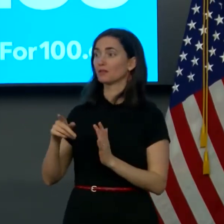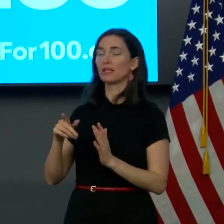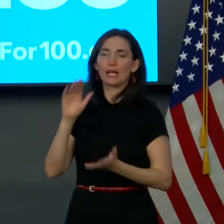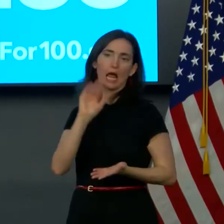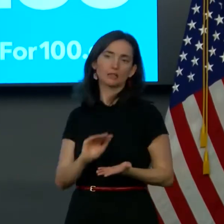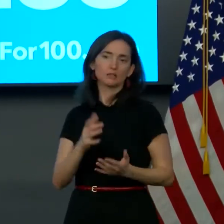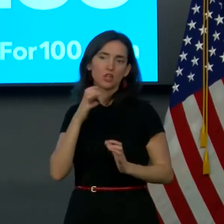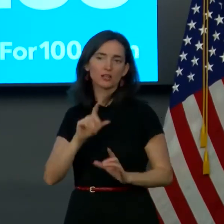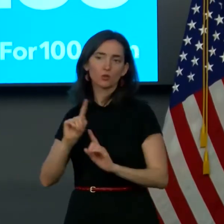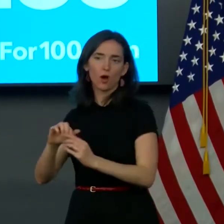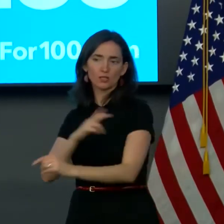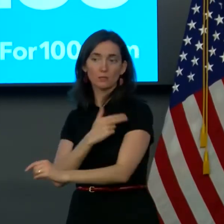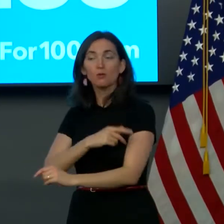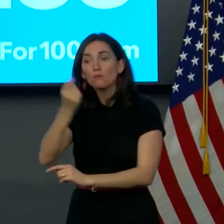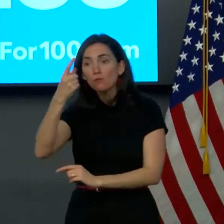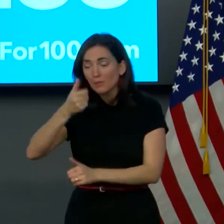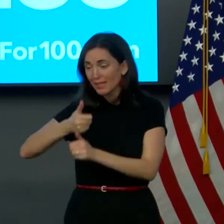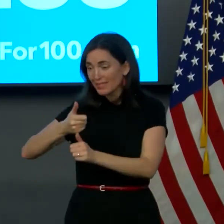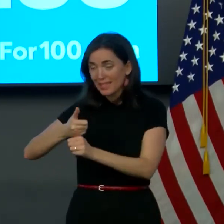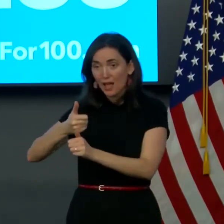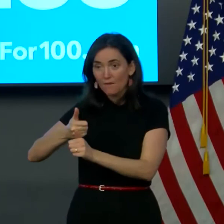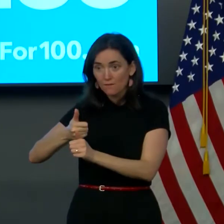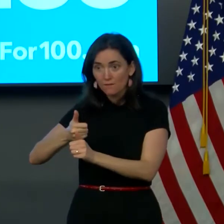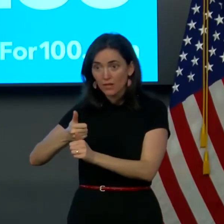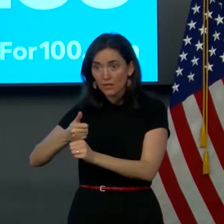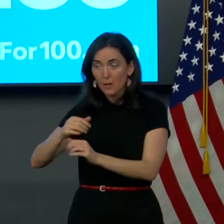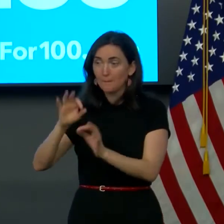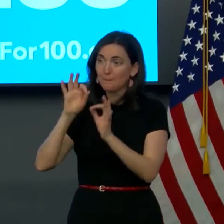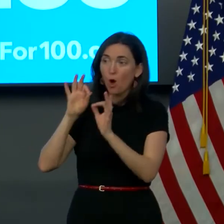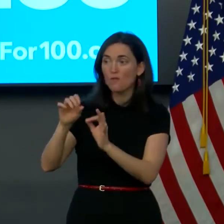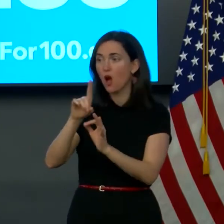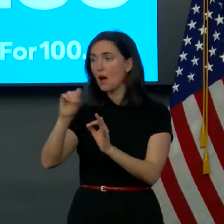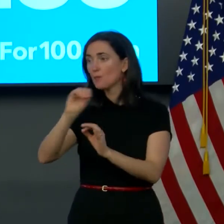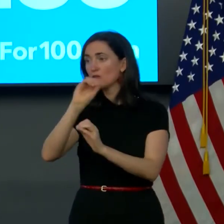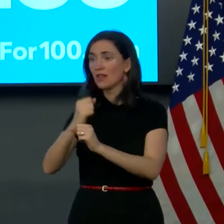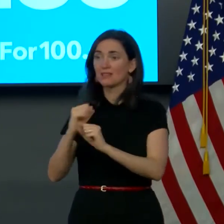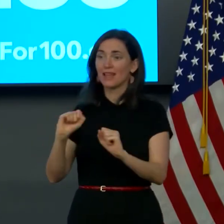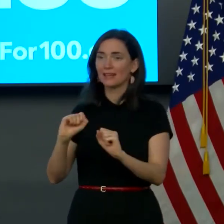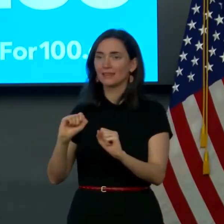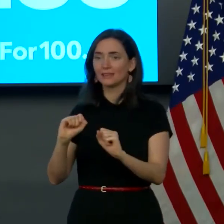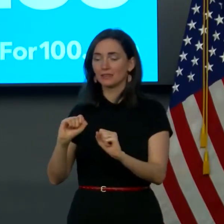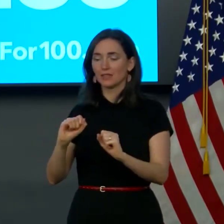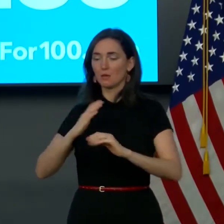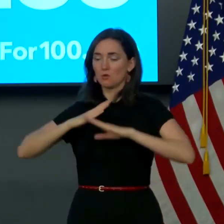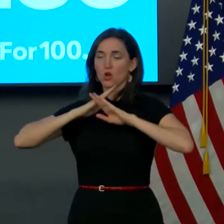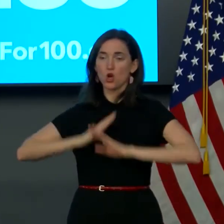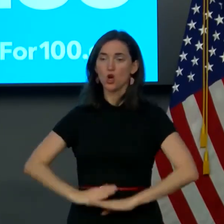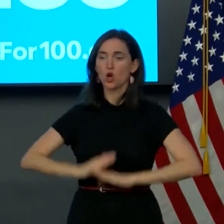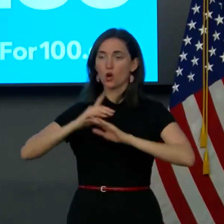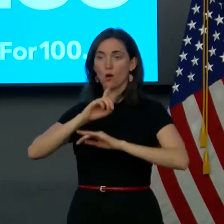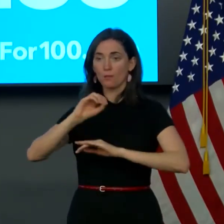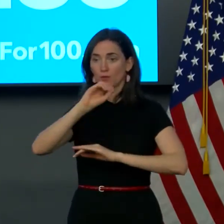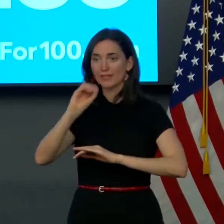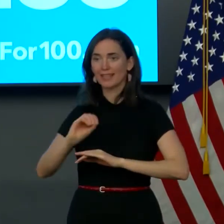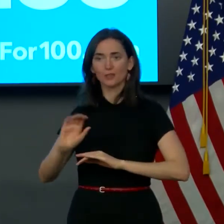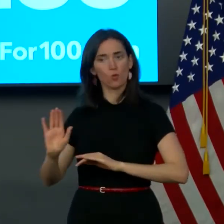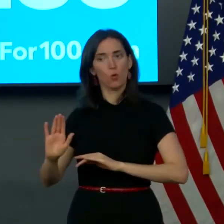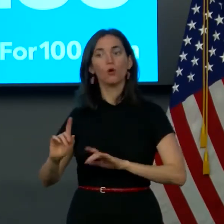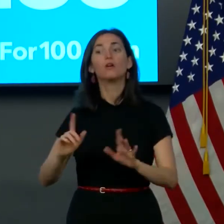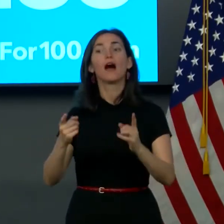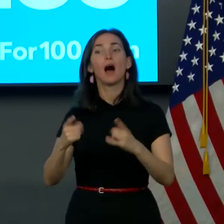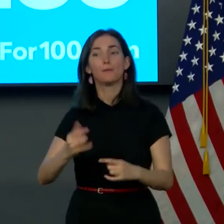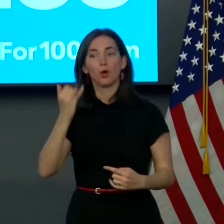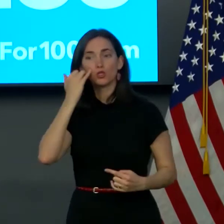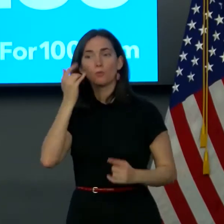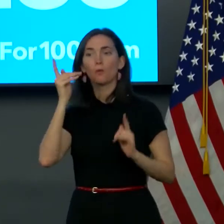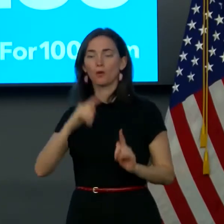the monoclonal antibody infusion, if received very shortly after someone tests positive and